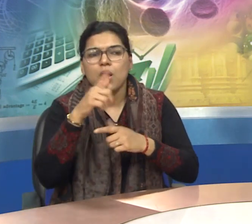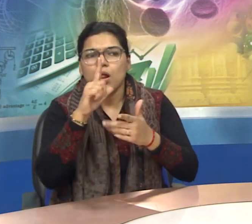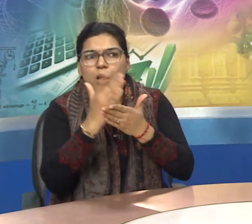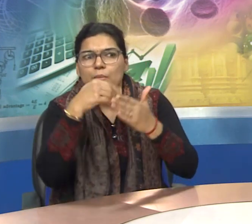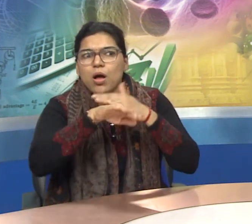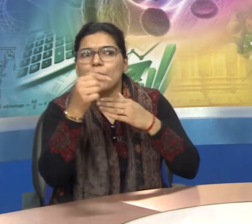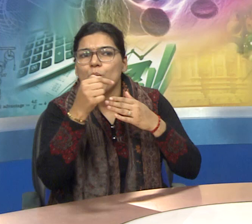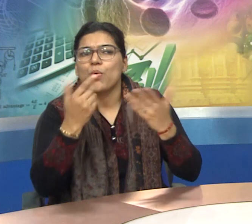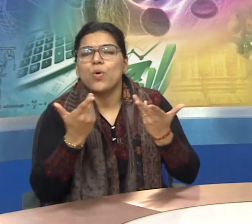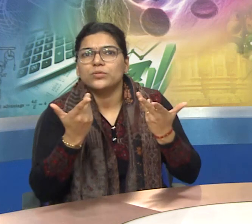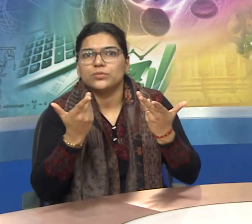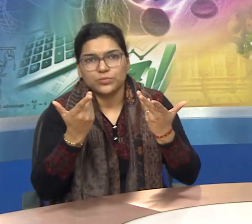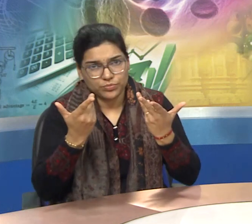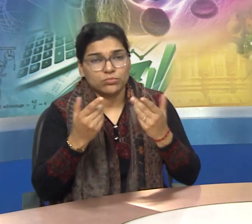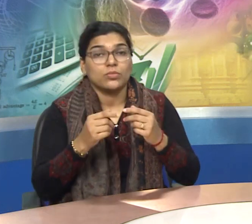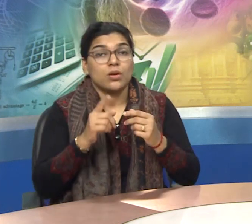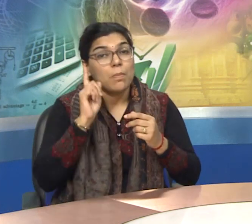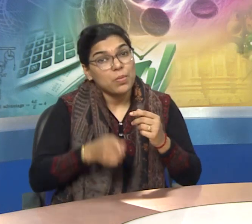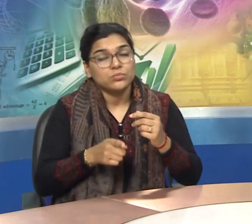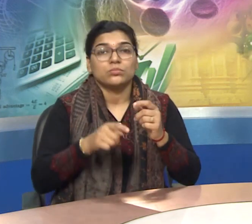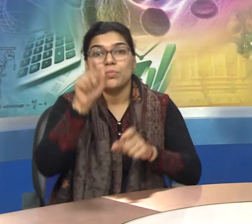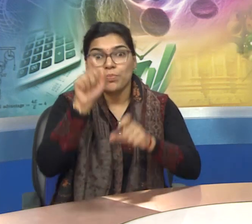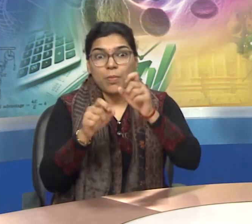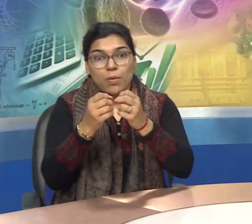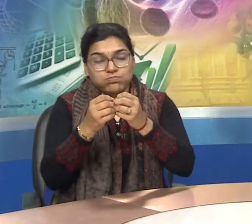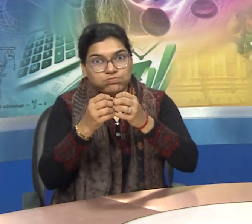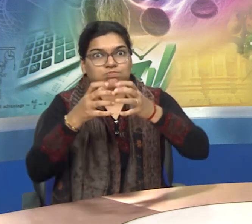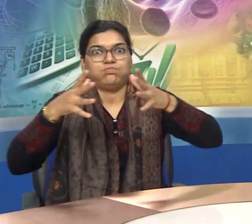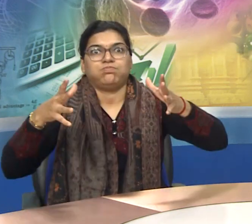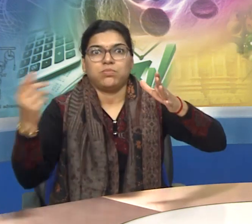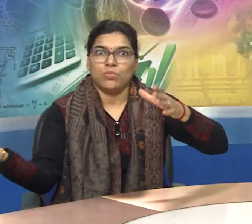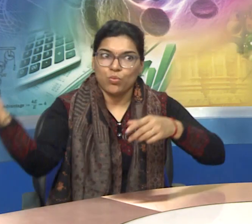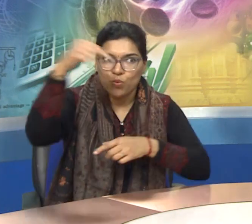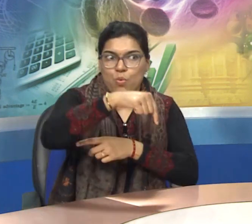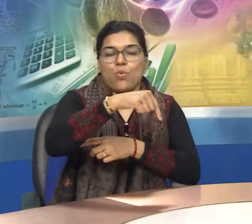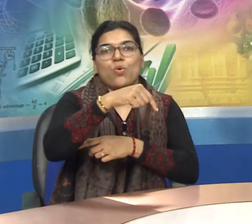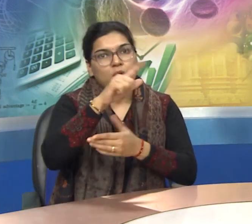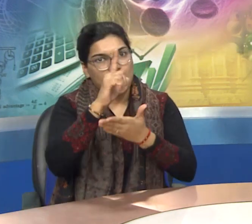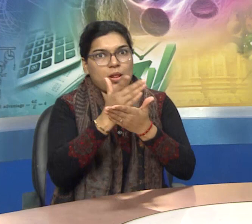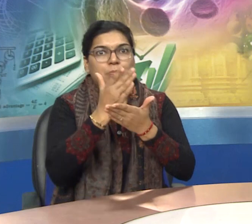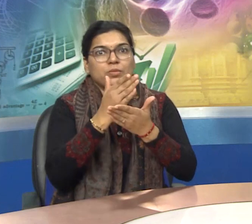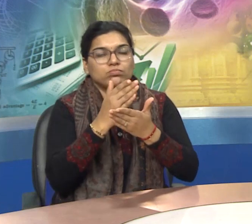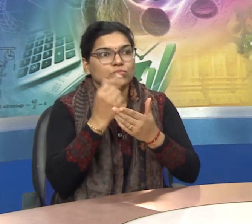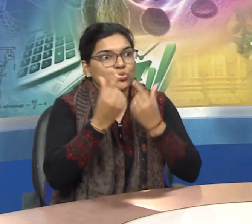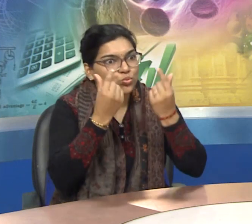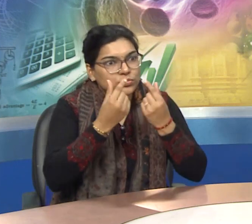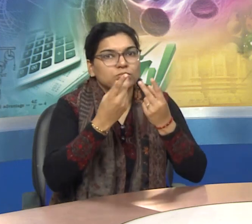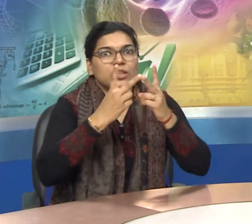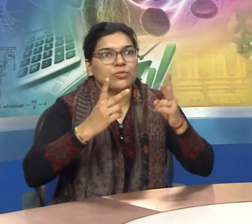The categorization of libraries emerged due to increasing numbers of users, enormous